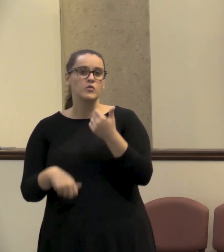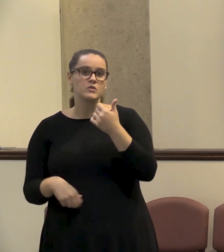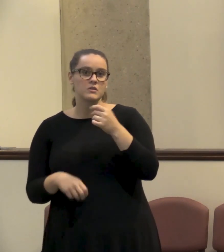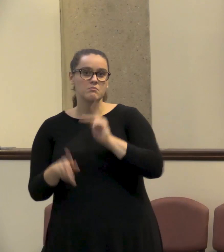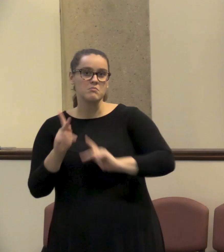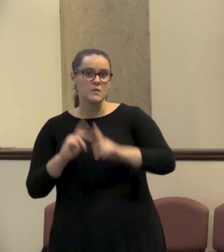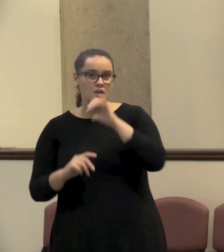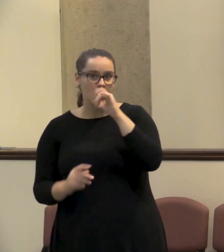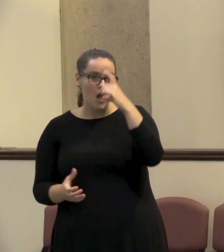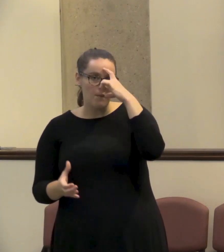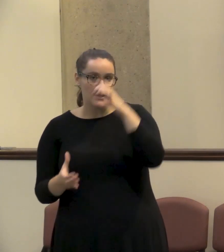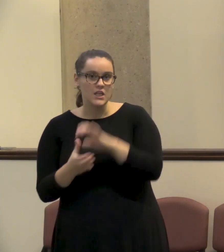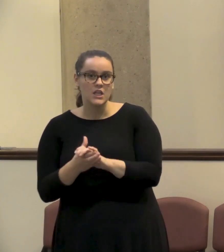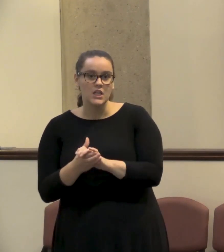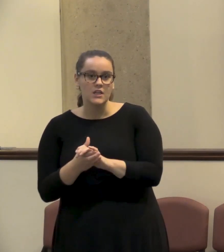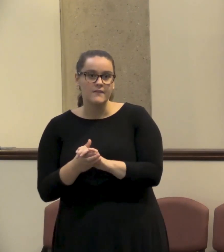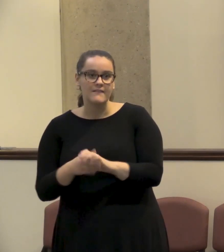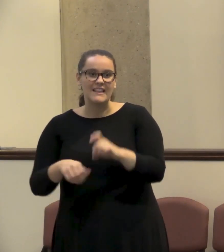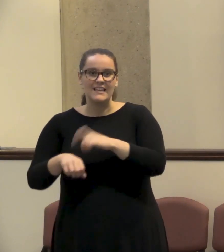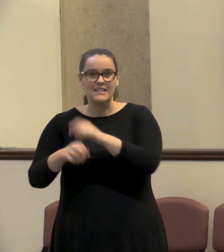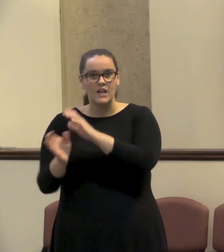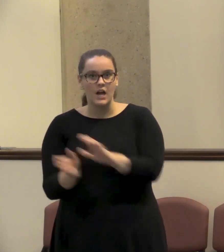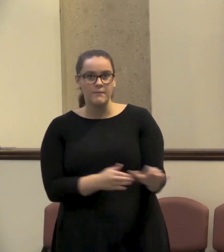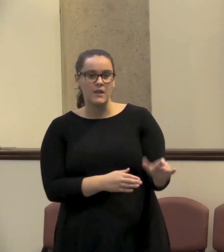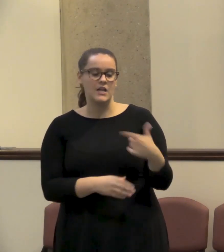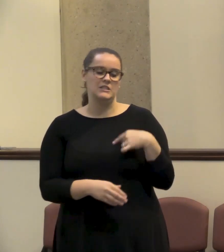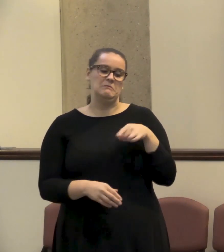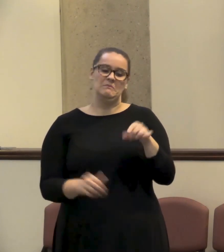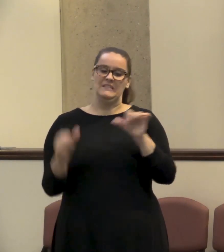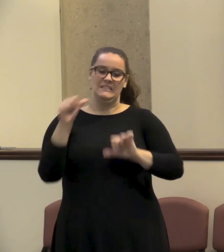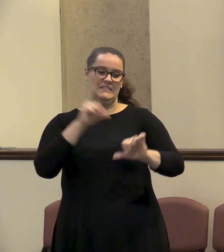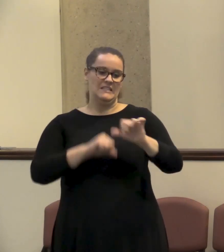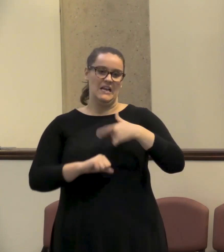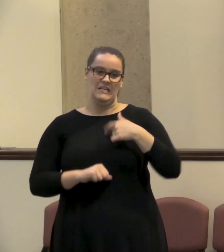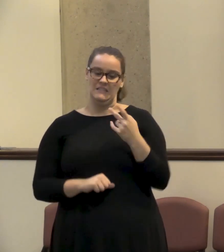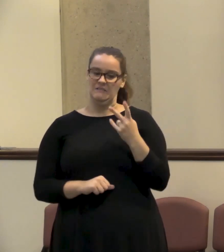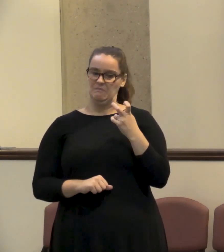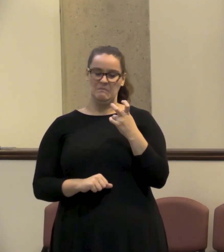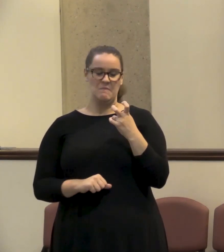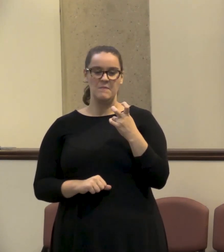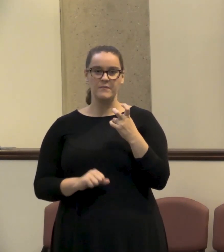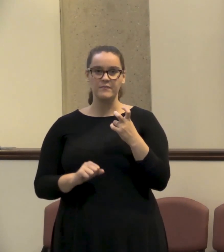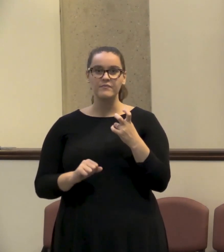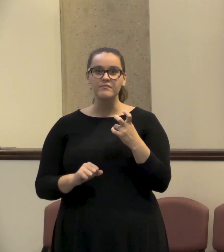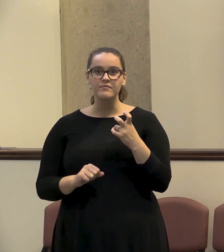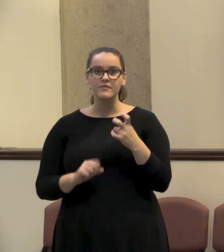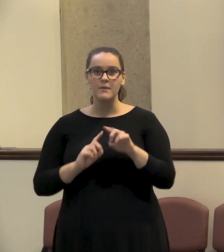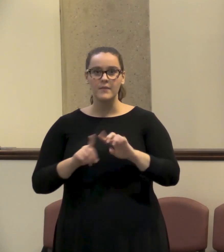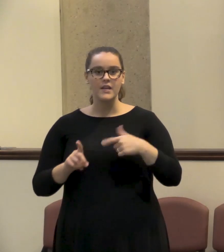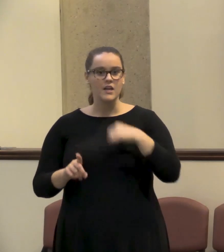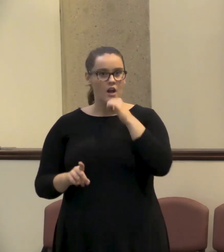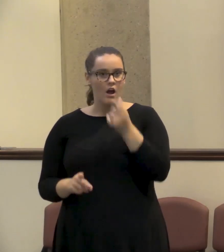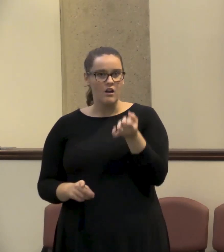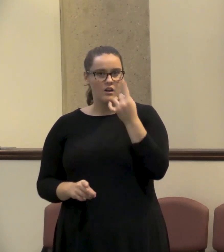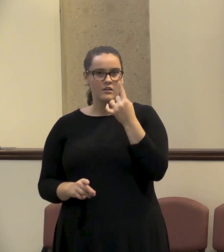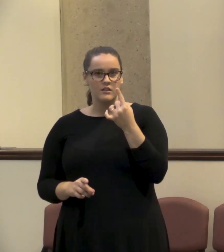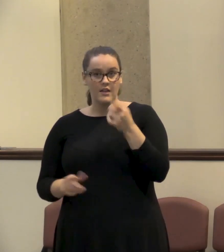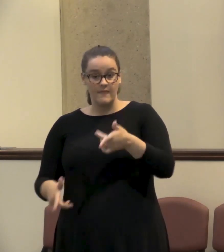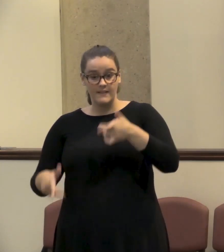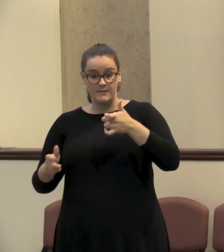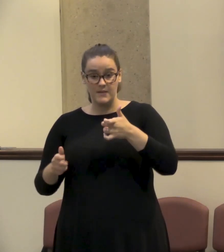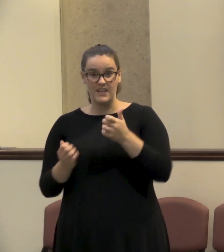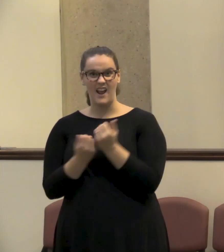thought science didn't fully understand what was coming, and so they could see the broader trend, but they couldn't see the speed with which things